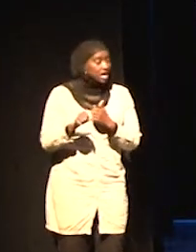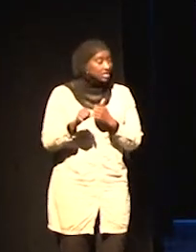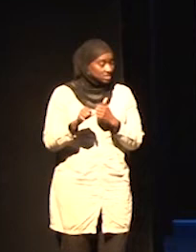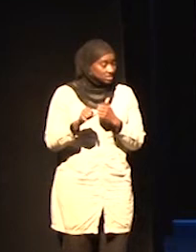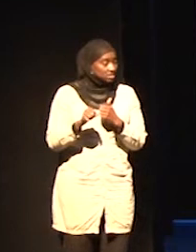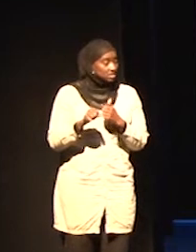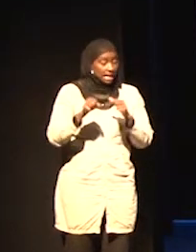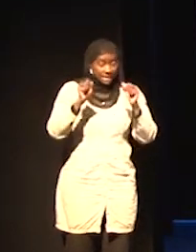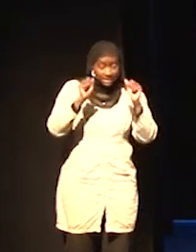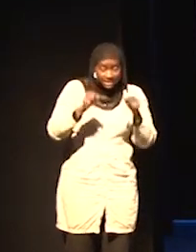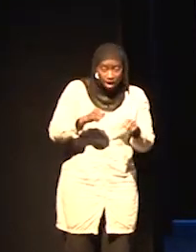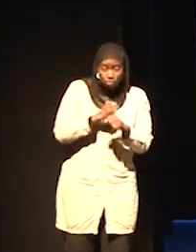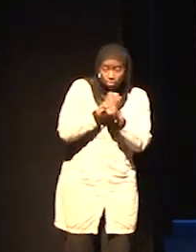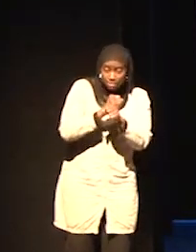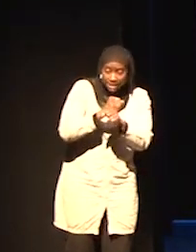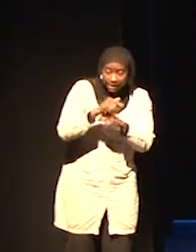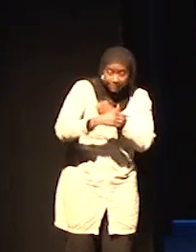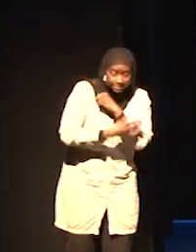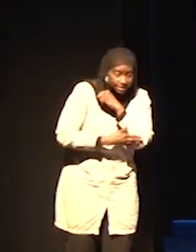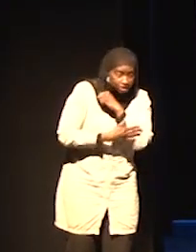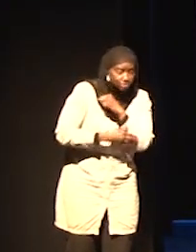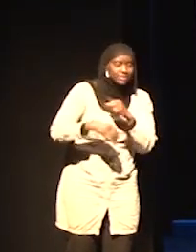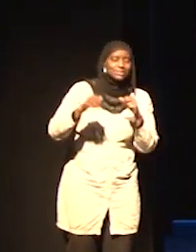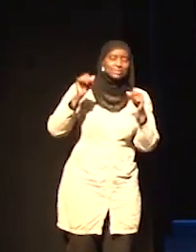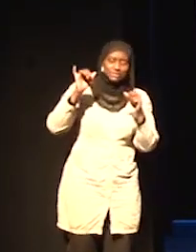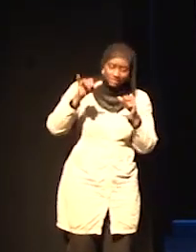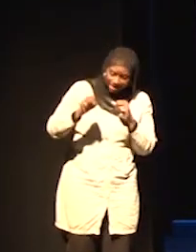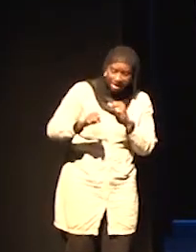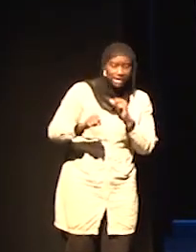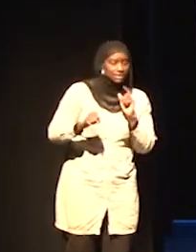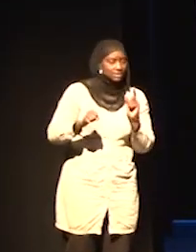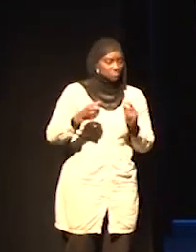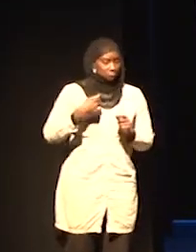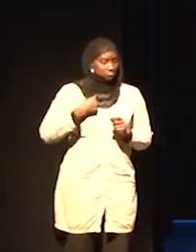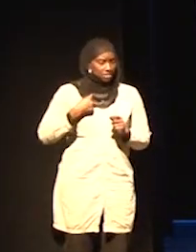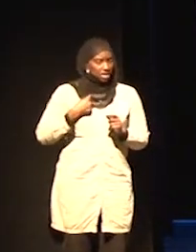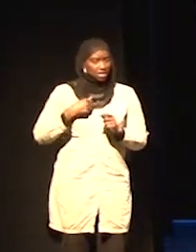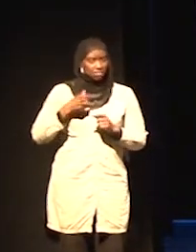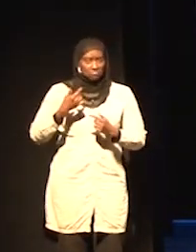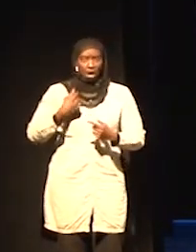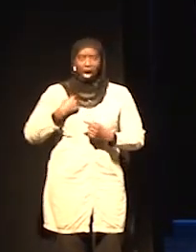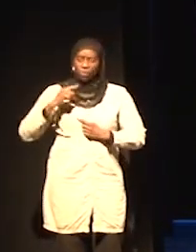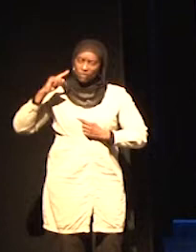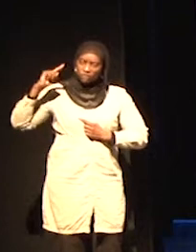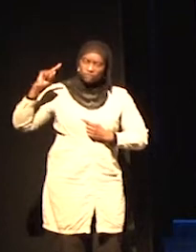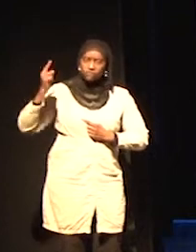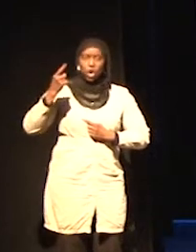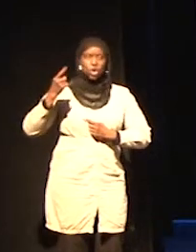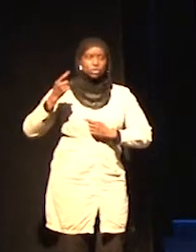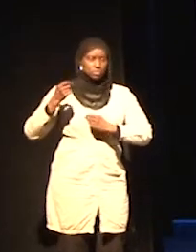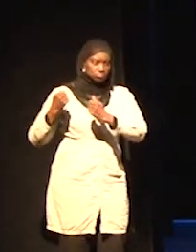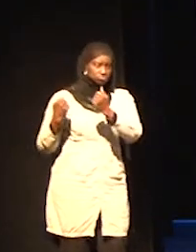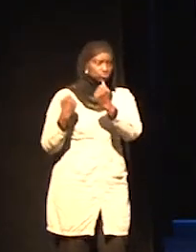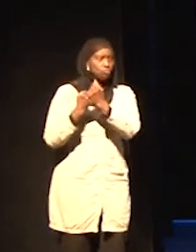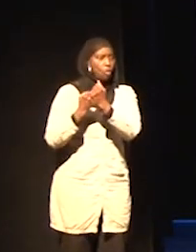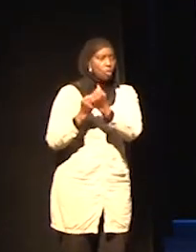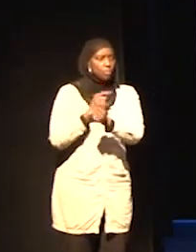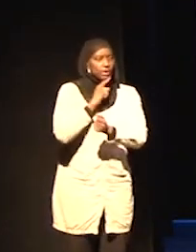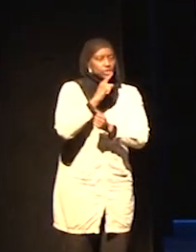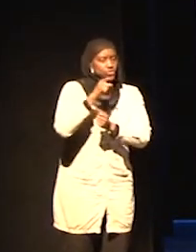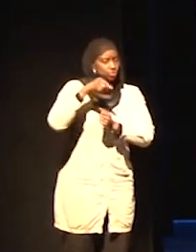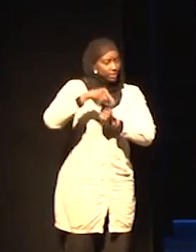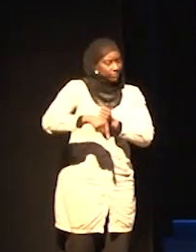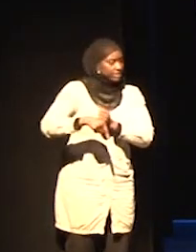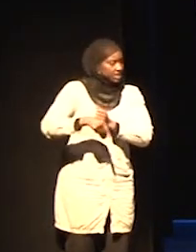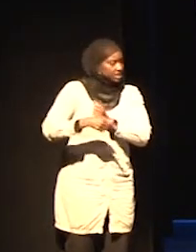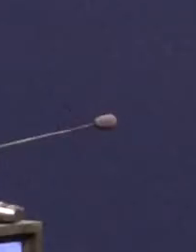safe? Yes. I will be the first one to stand and make sure that my countrymen, my nation is